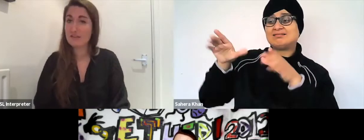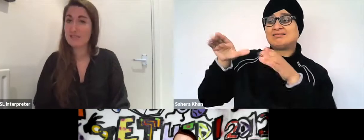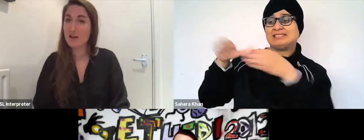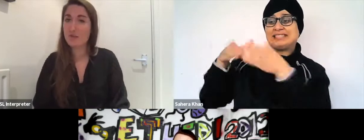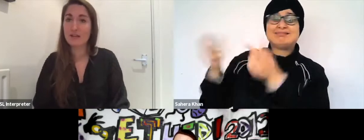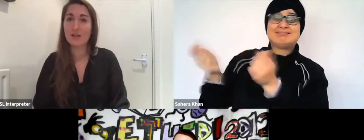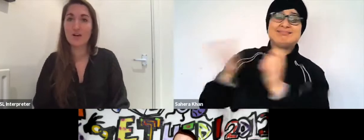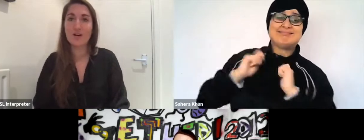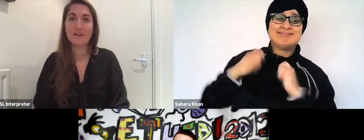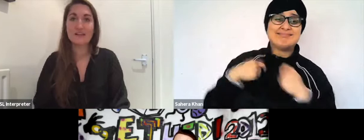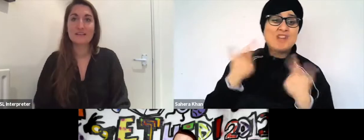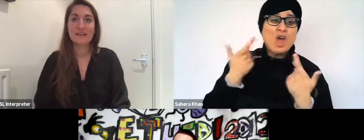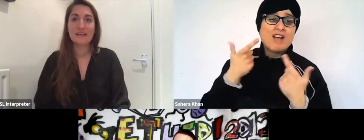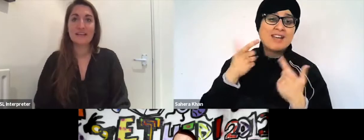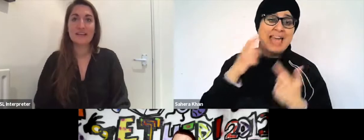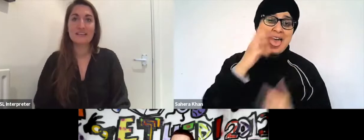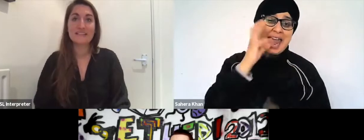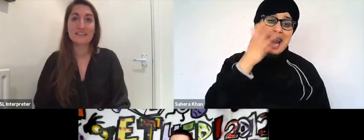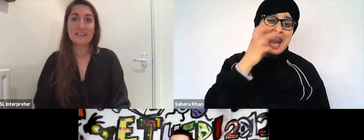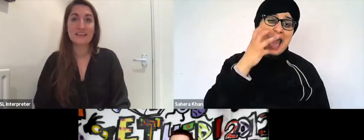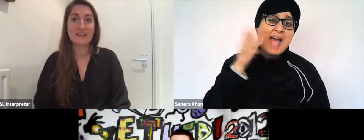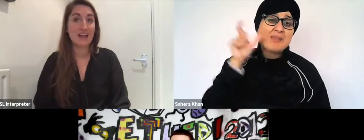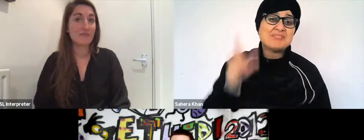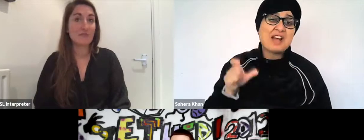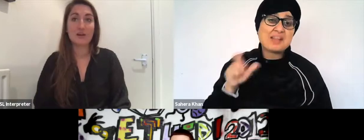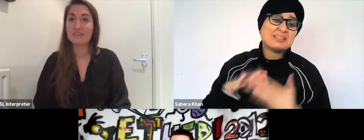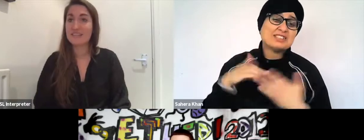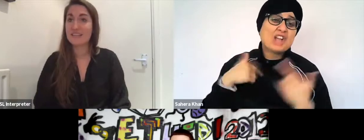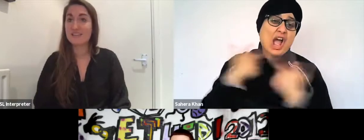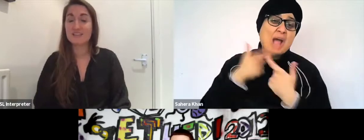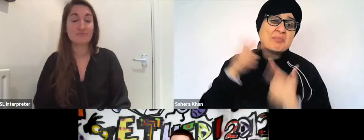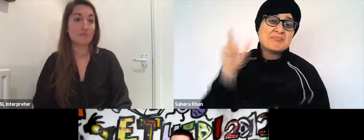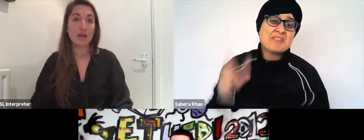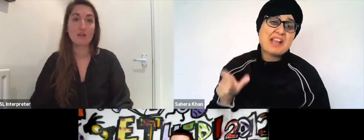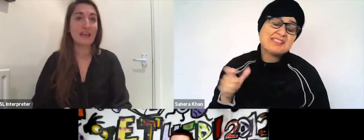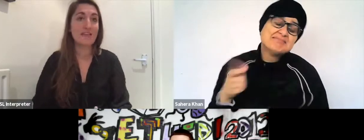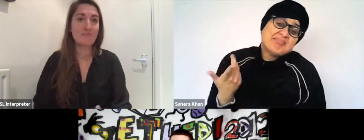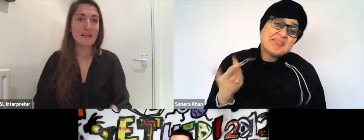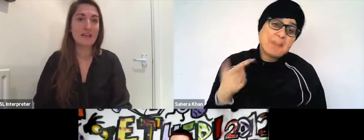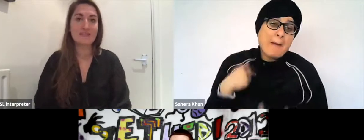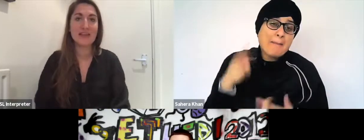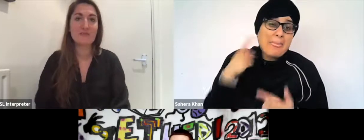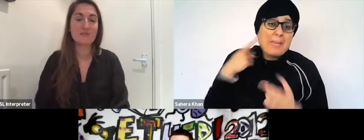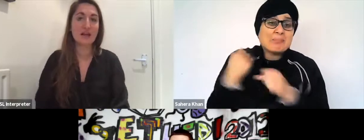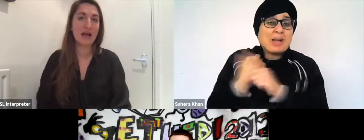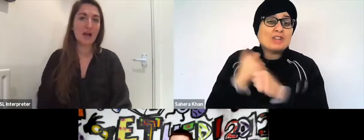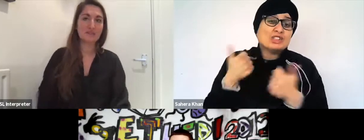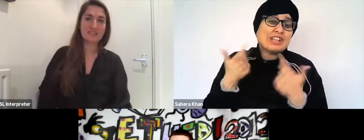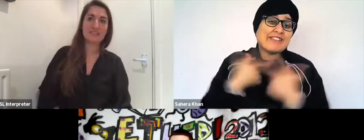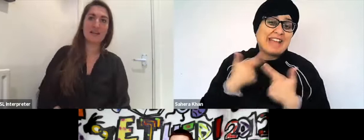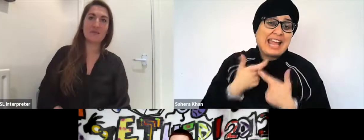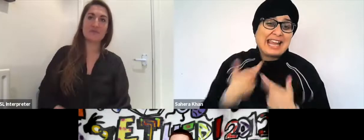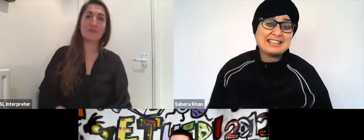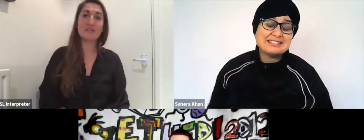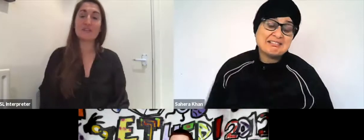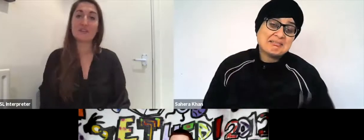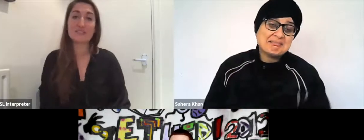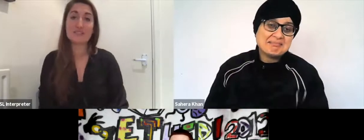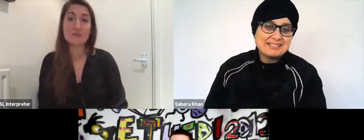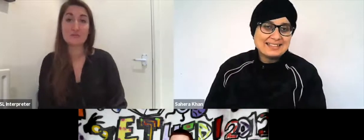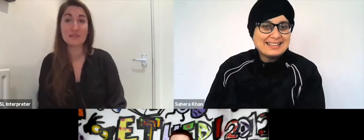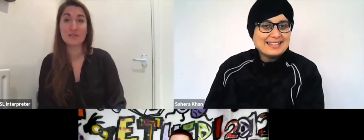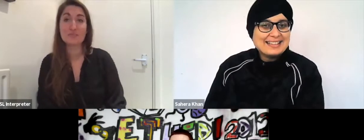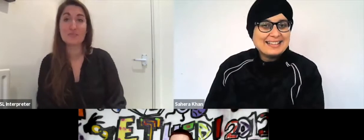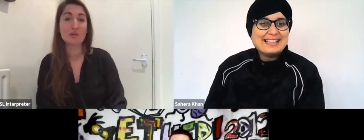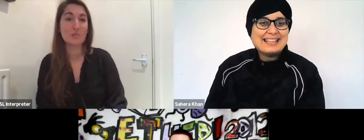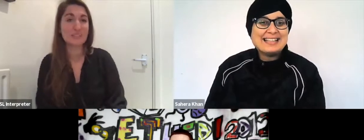and everyone was laughing a lot, and everyone said, kind of gave me the name of a clown, saying I was very good, and so that